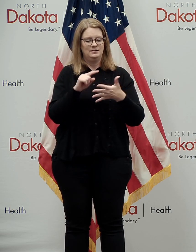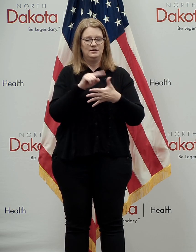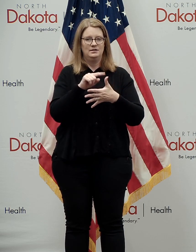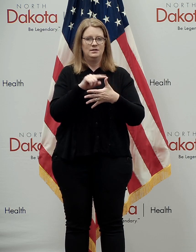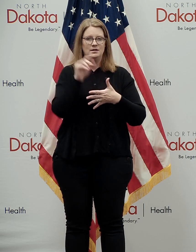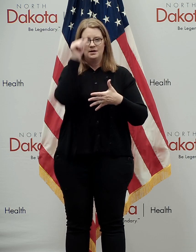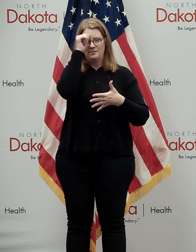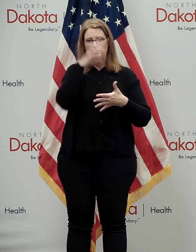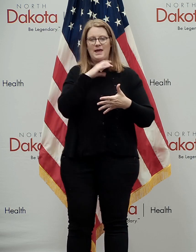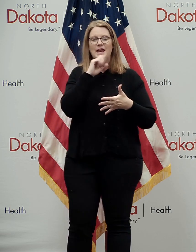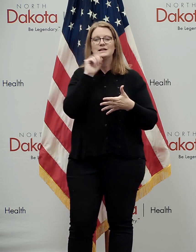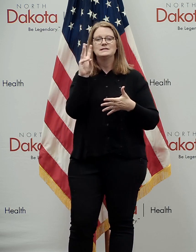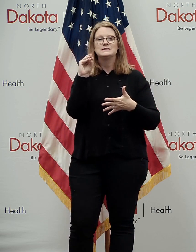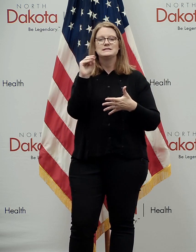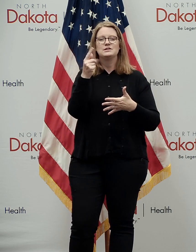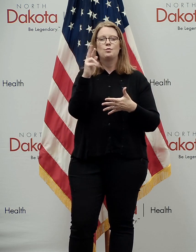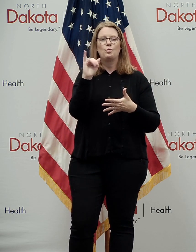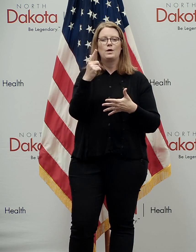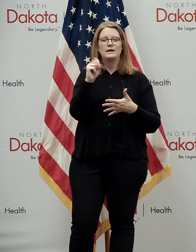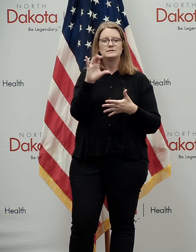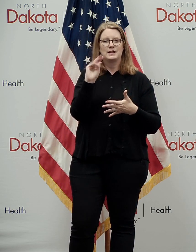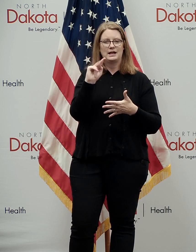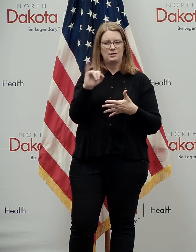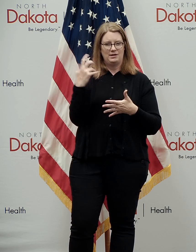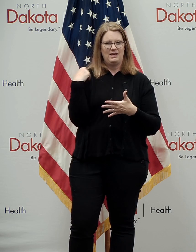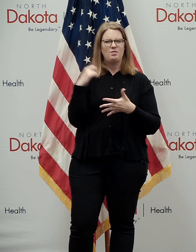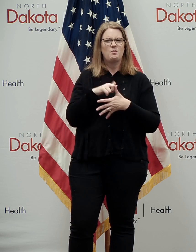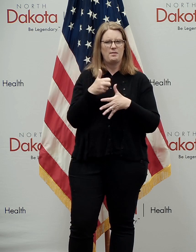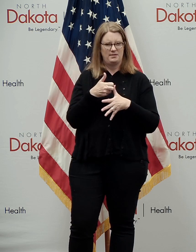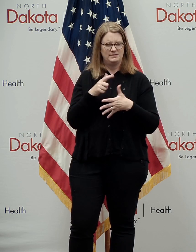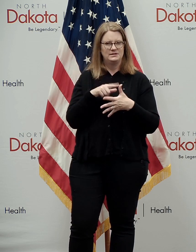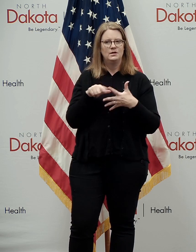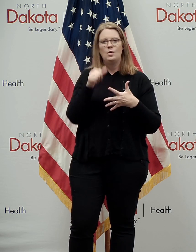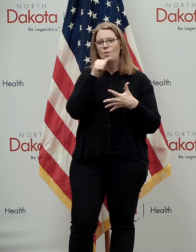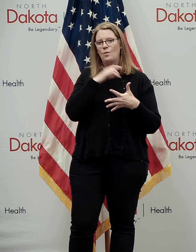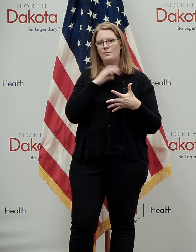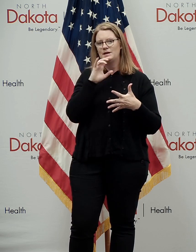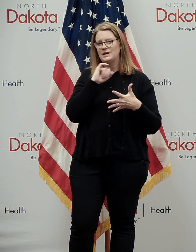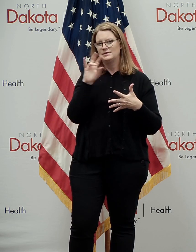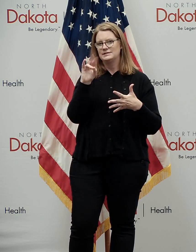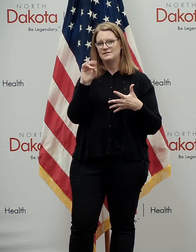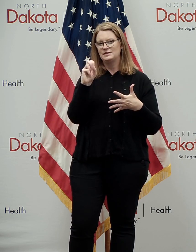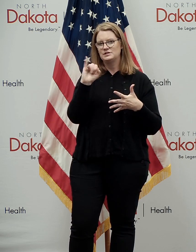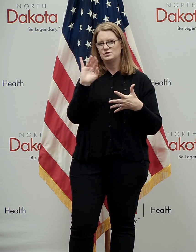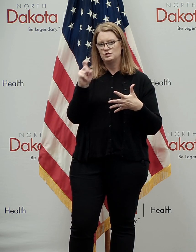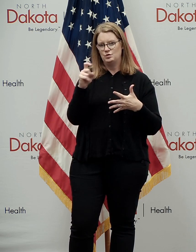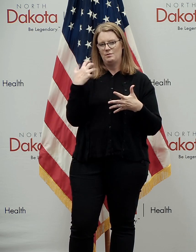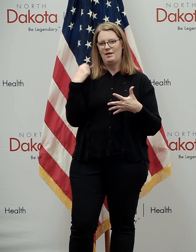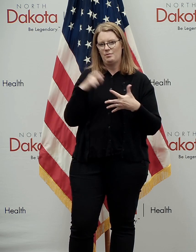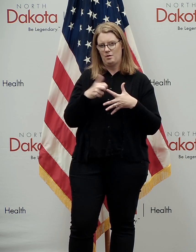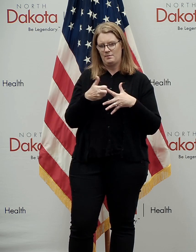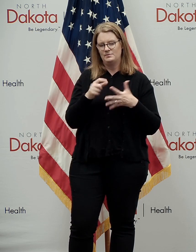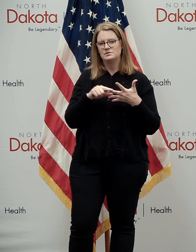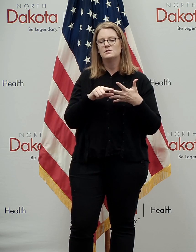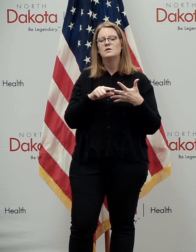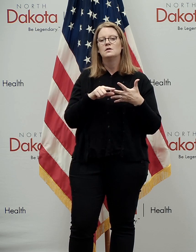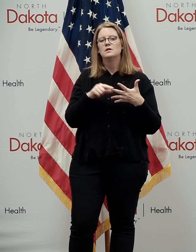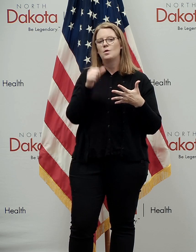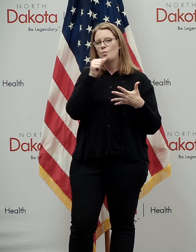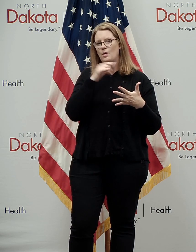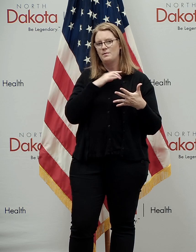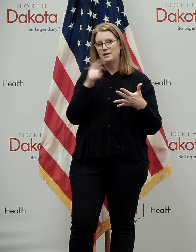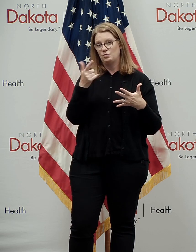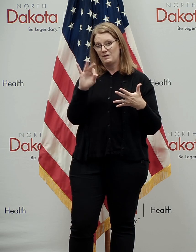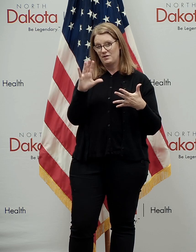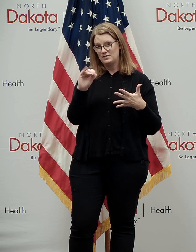in their 60s in Griggs County with underlying health conditions, a woman in her 70s from Sioux County with underlying health conditions, a woman